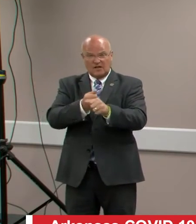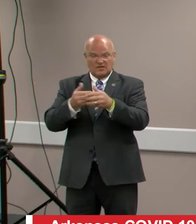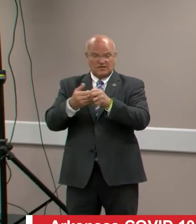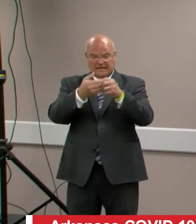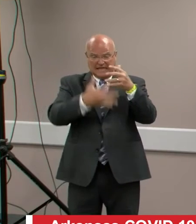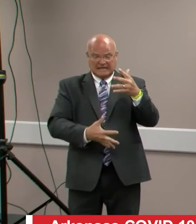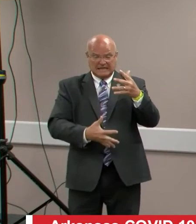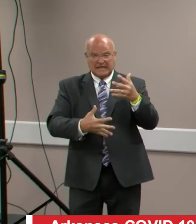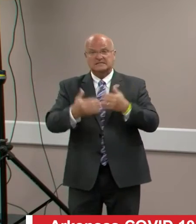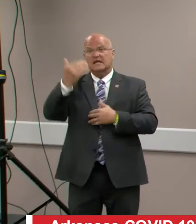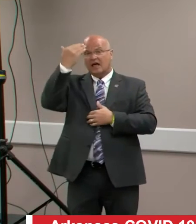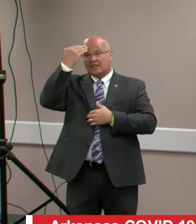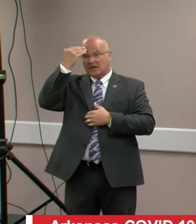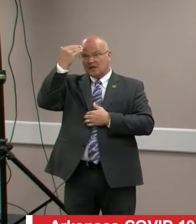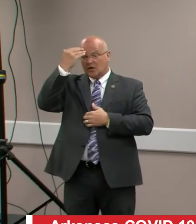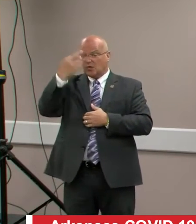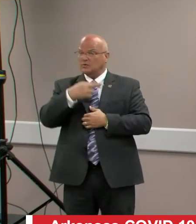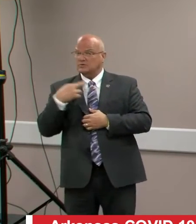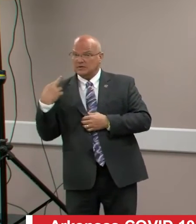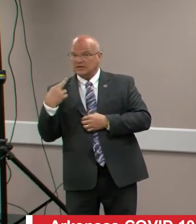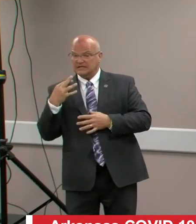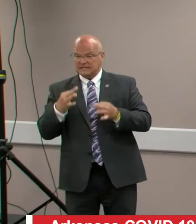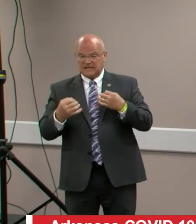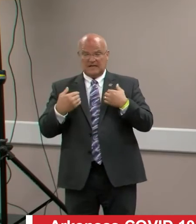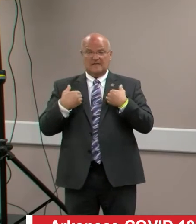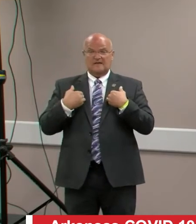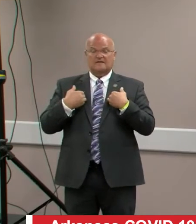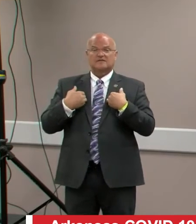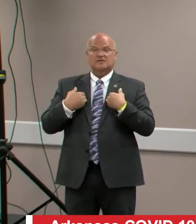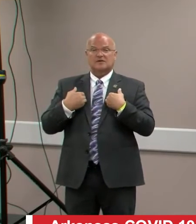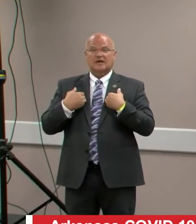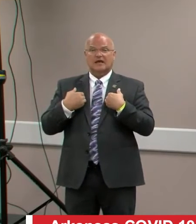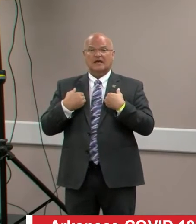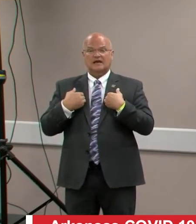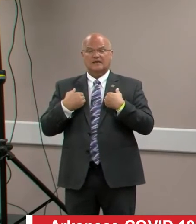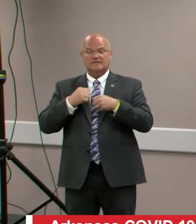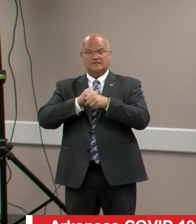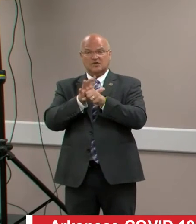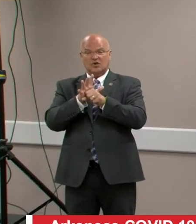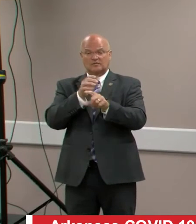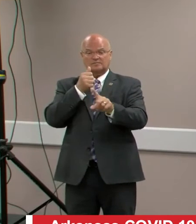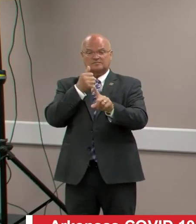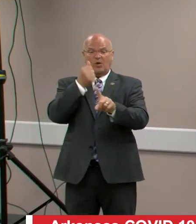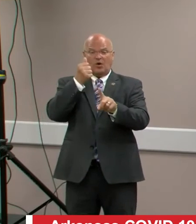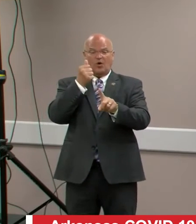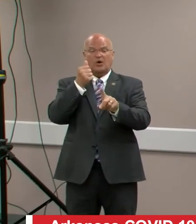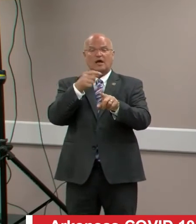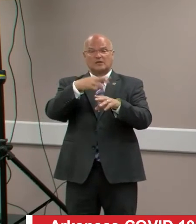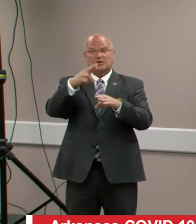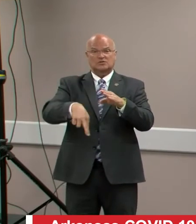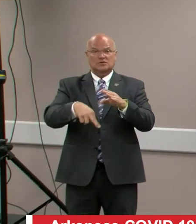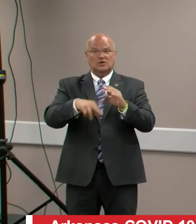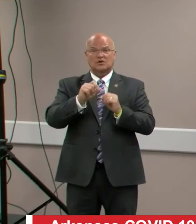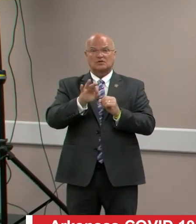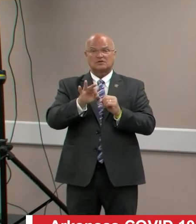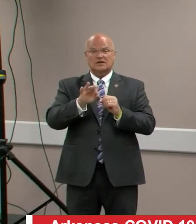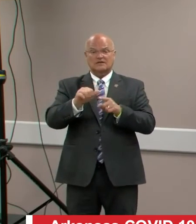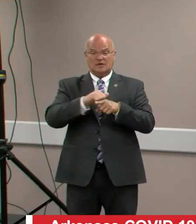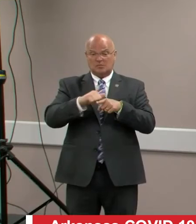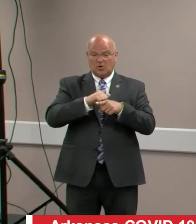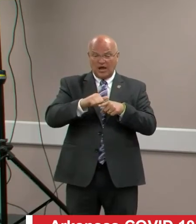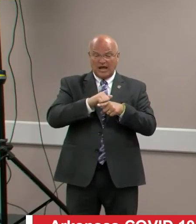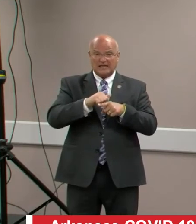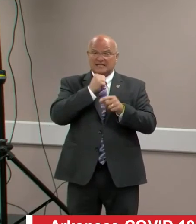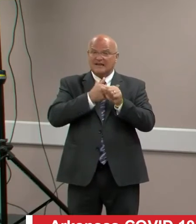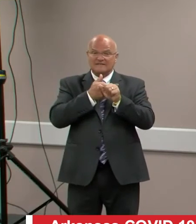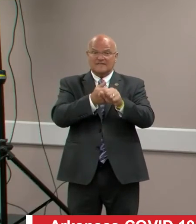guidelines. They know what's at risk. If you have COVID incidences as a result of a practice